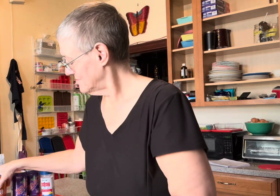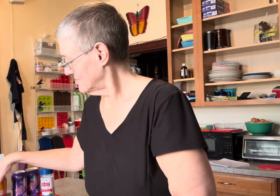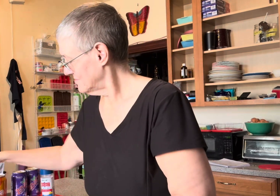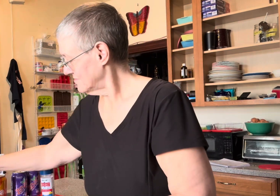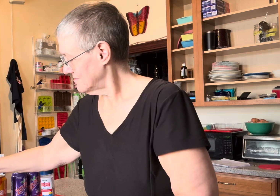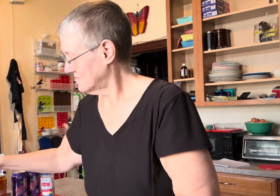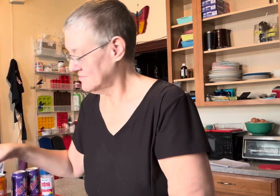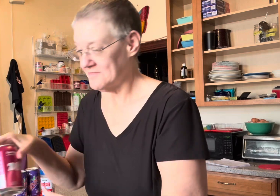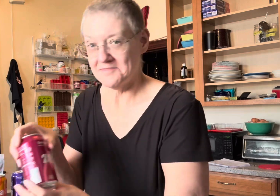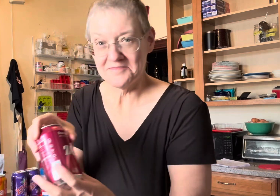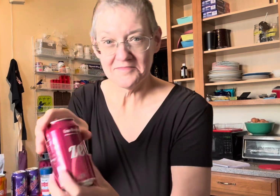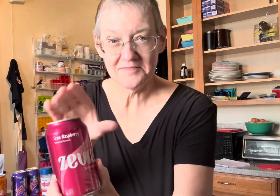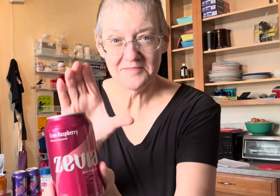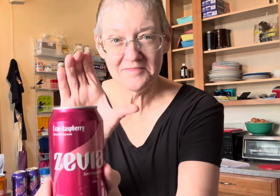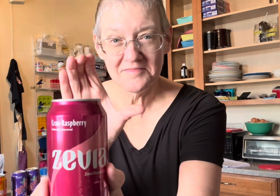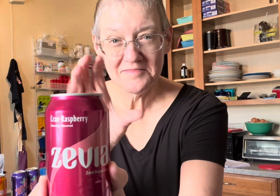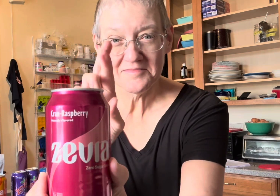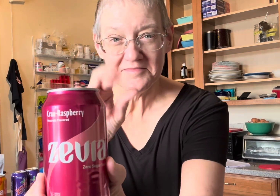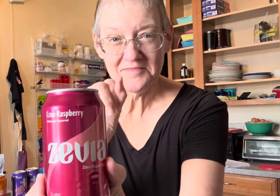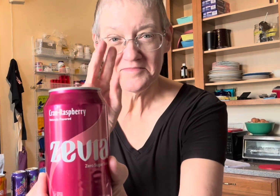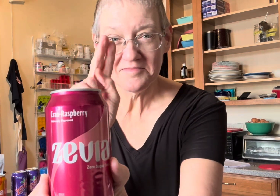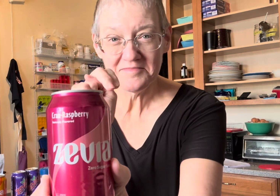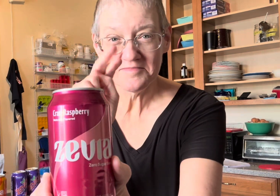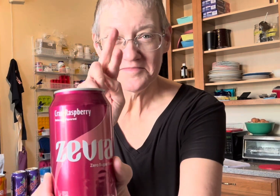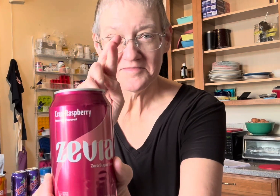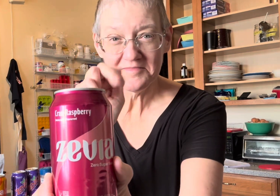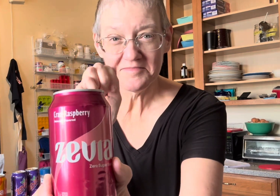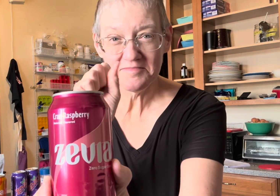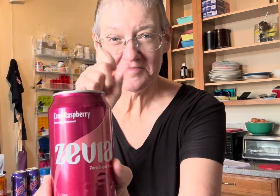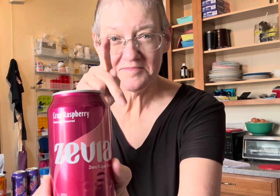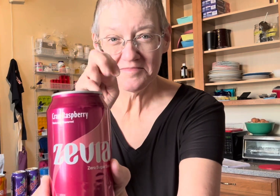And we're going to make cran raspberry.